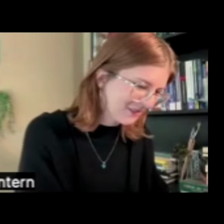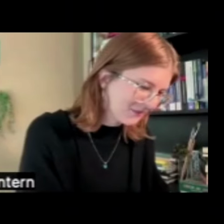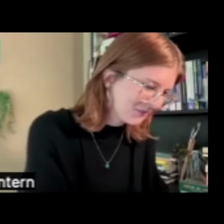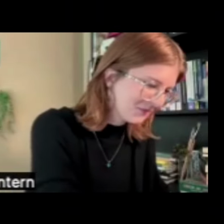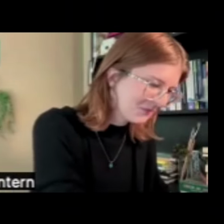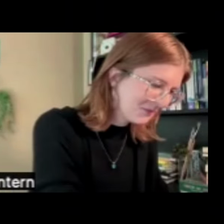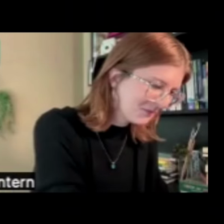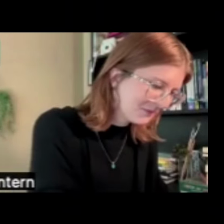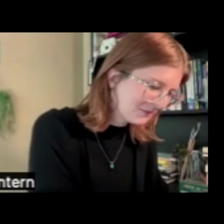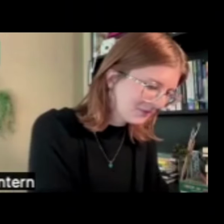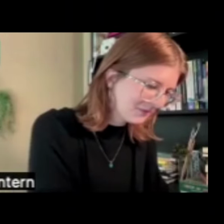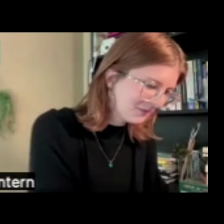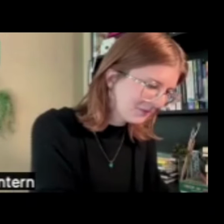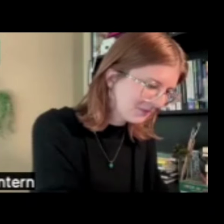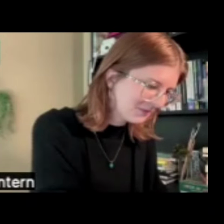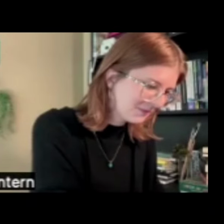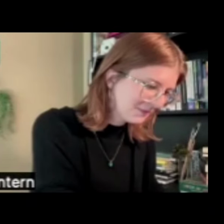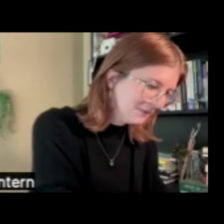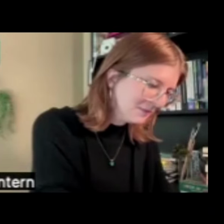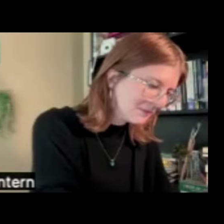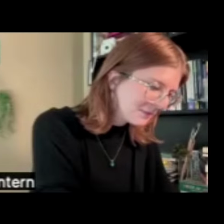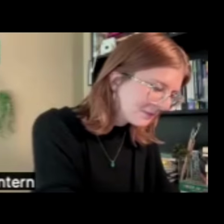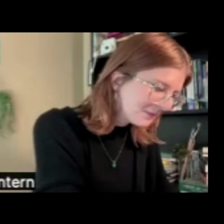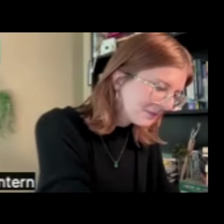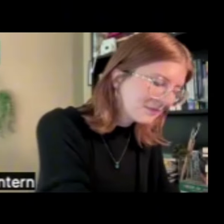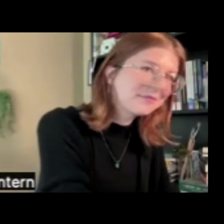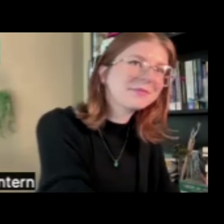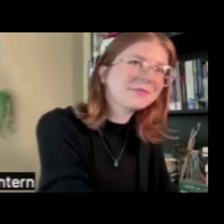go from here, you can do that.